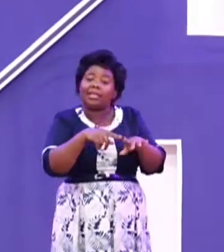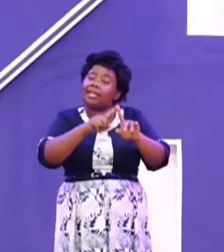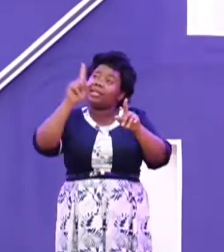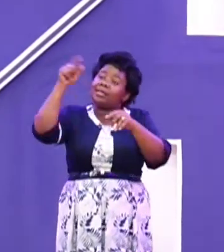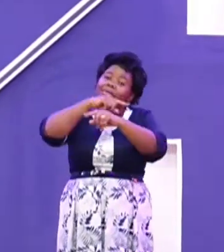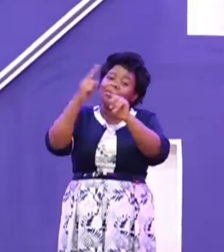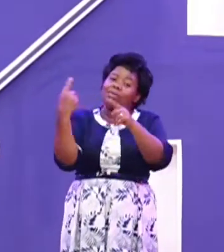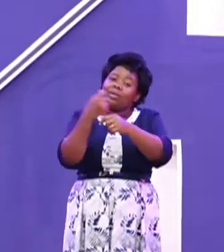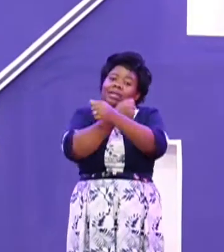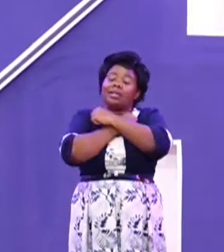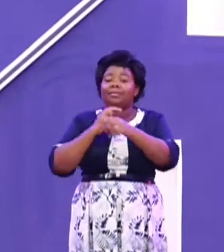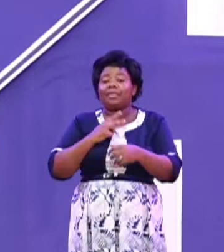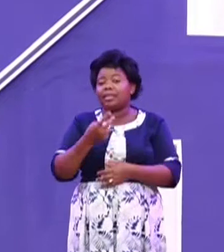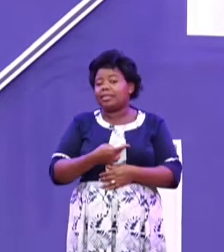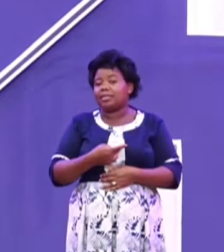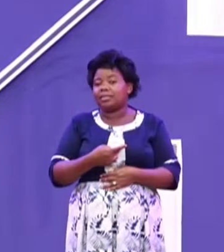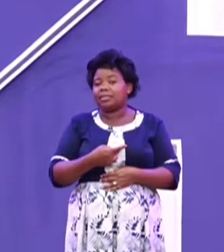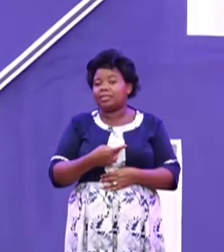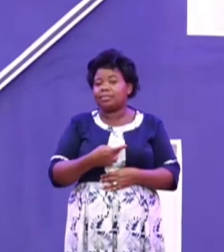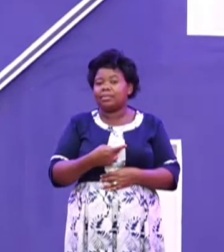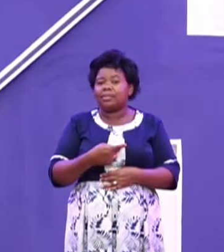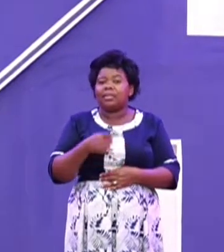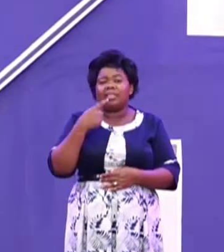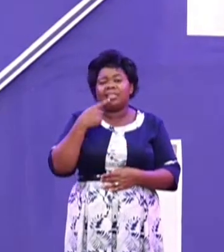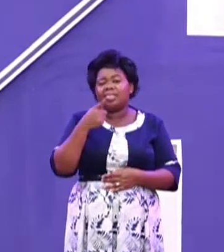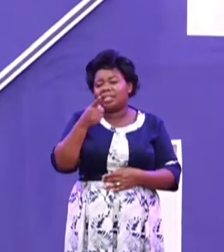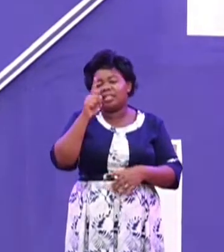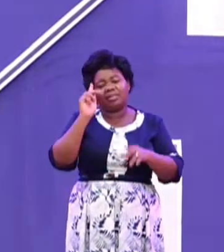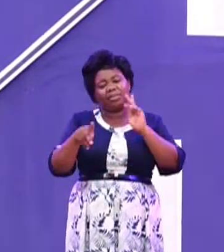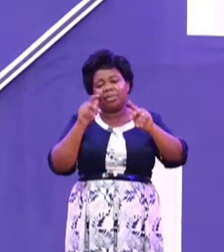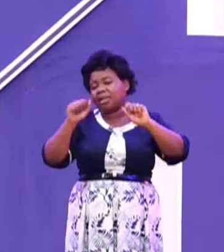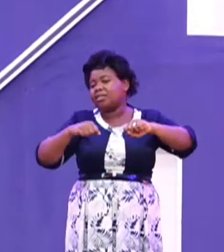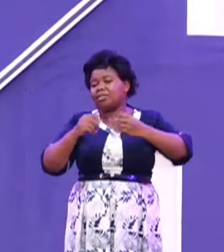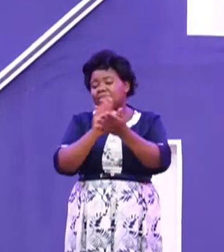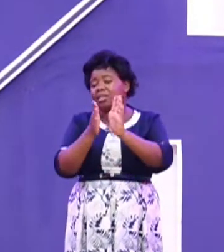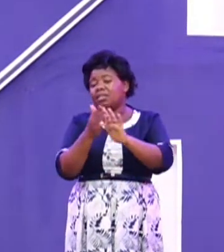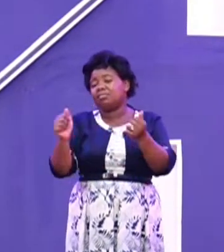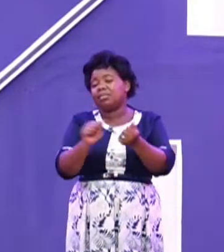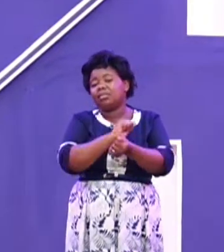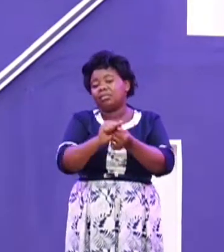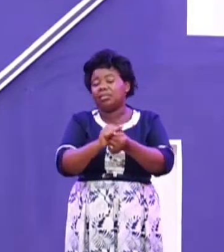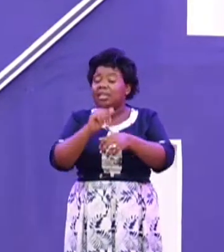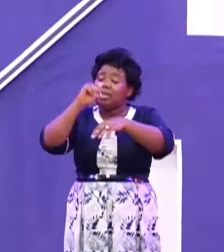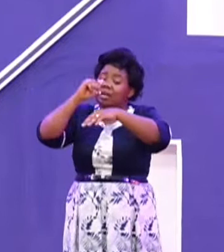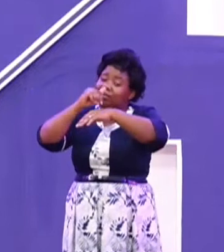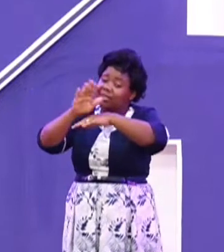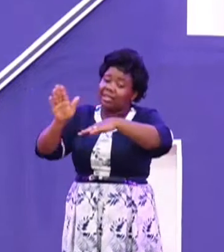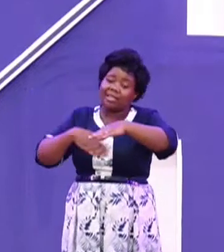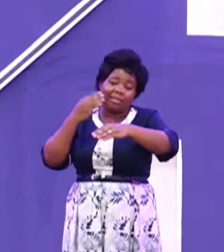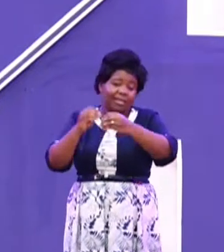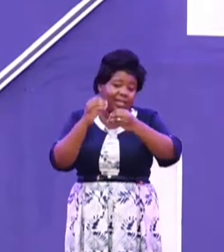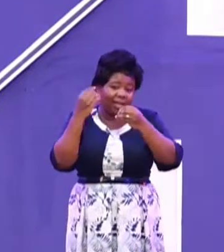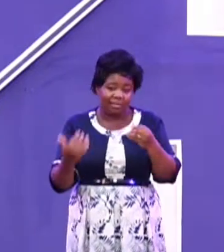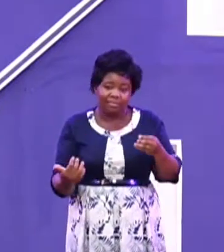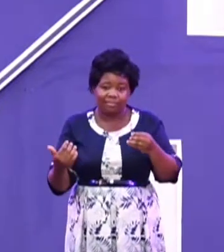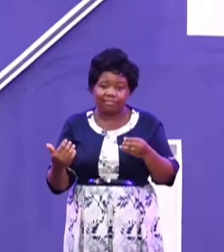just loved us. Nagamba tebajja kuzikirira. And he said they will not perish. I will send